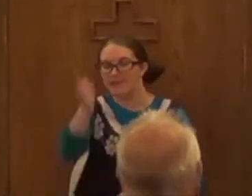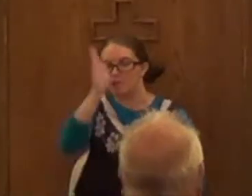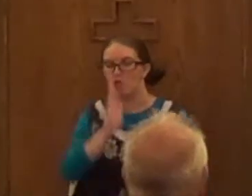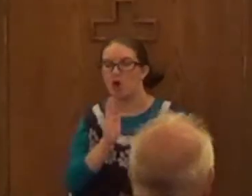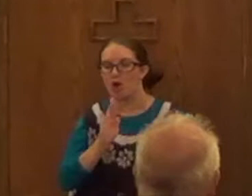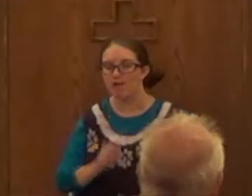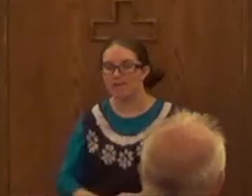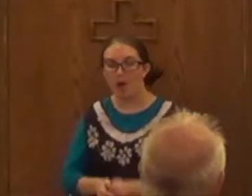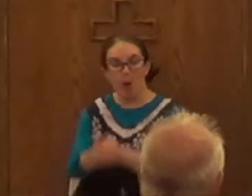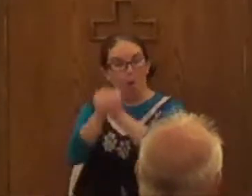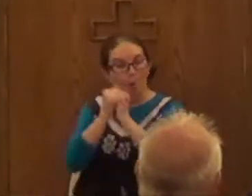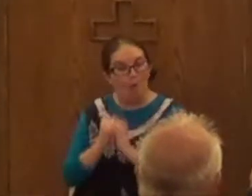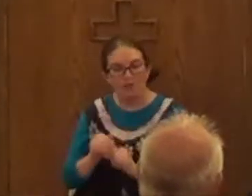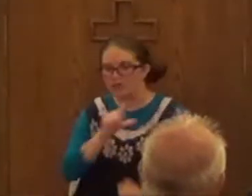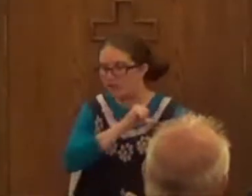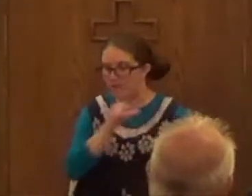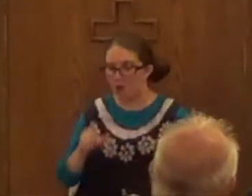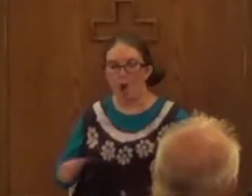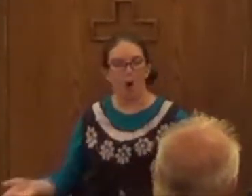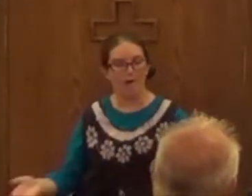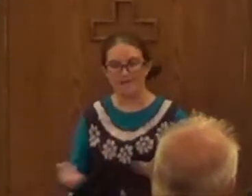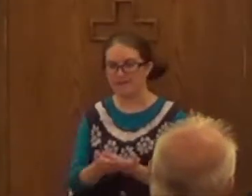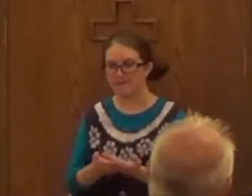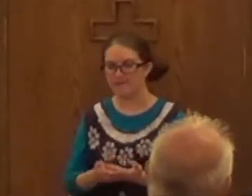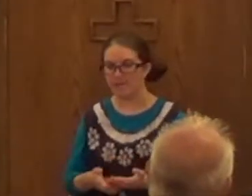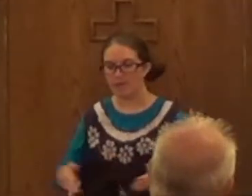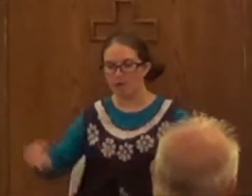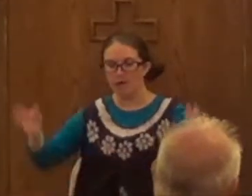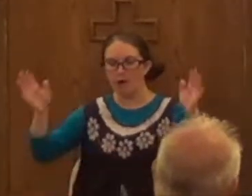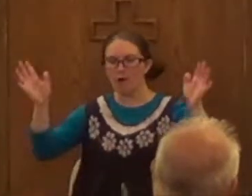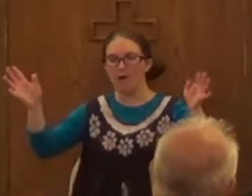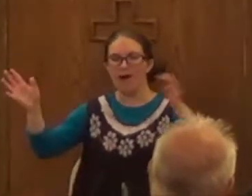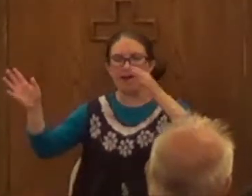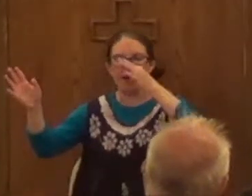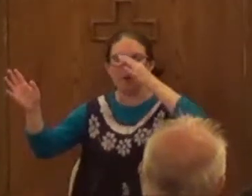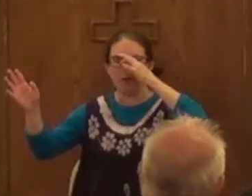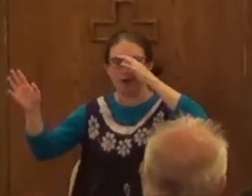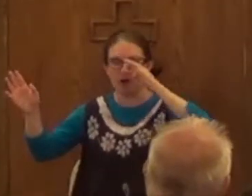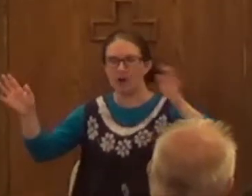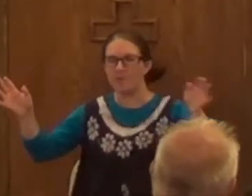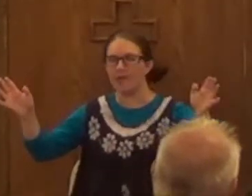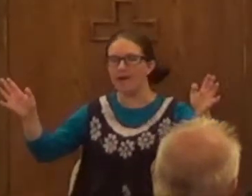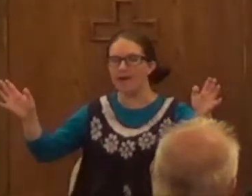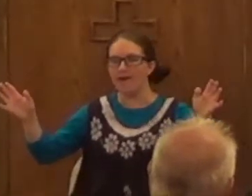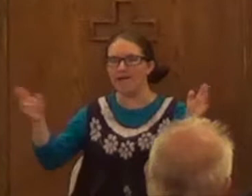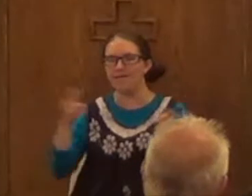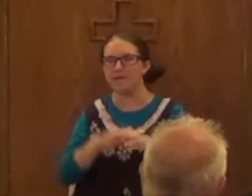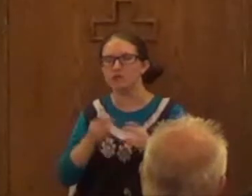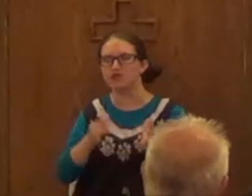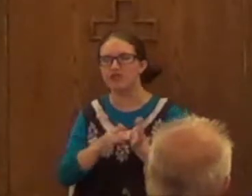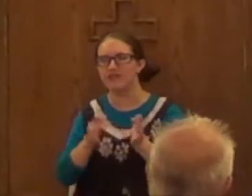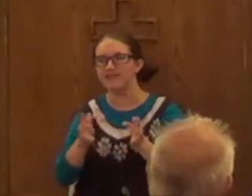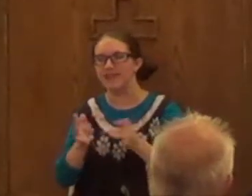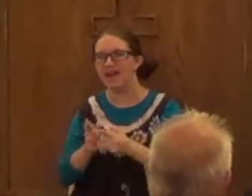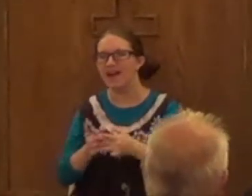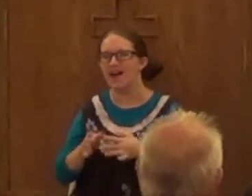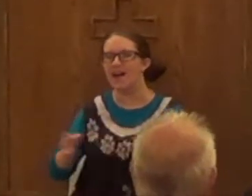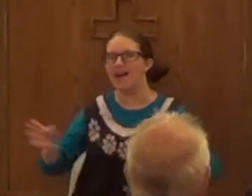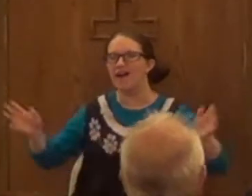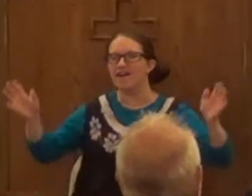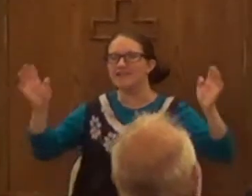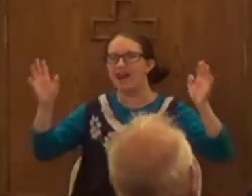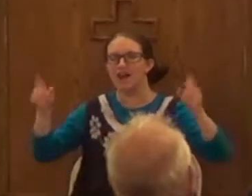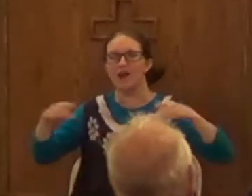God. Come on and worship the Lord in here. He let us see, he let us see. In the name of Jesus.